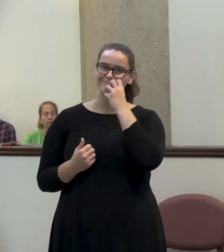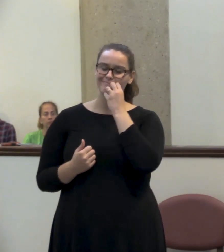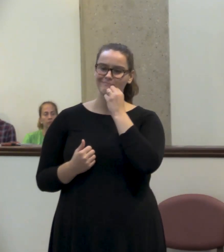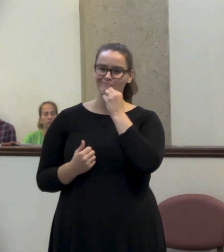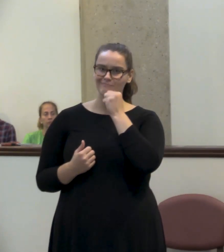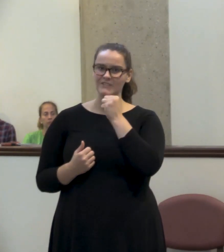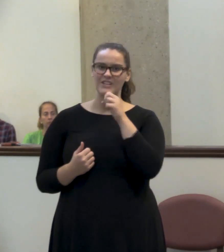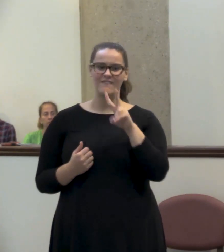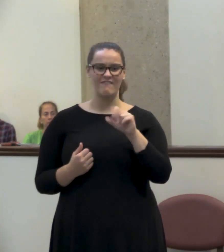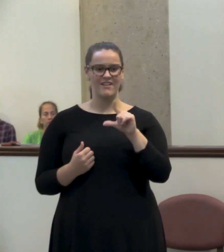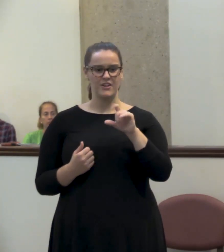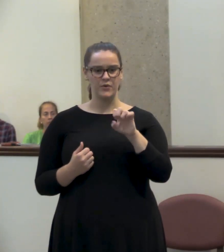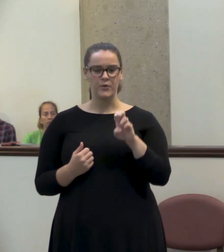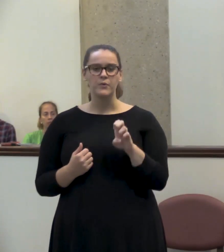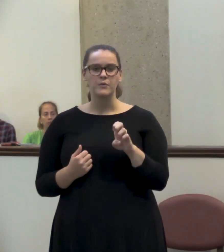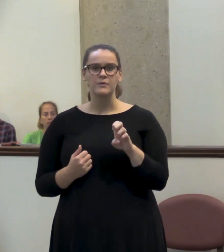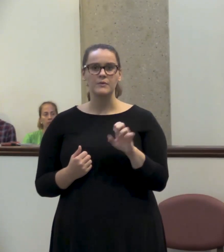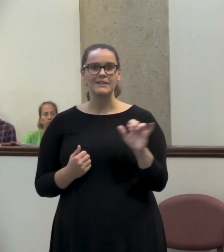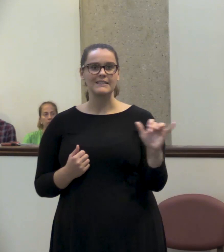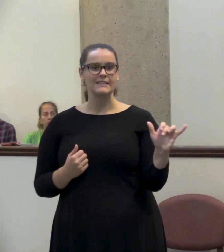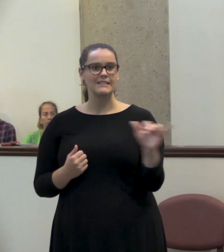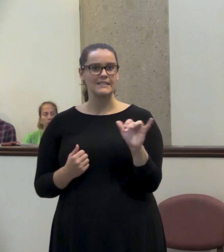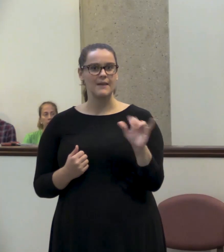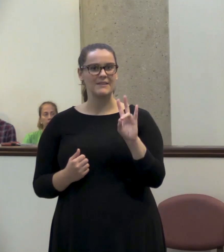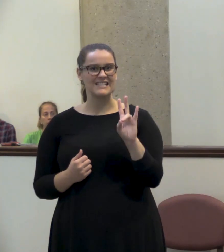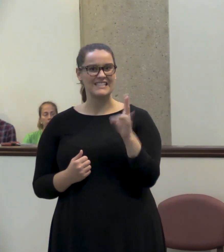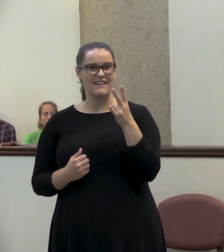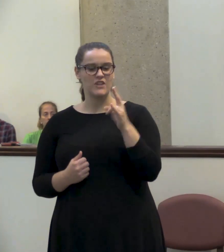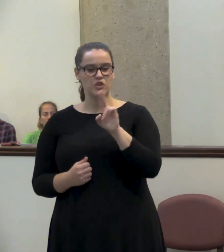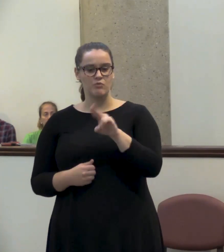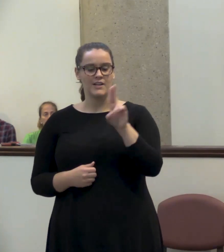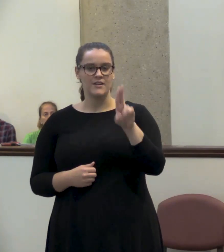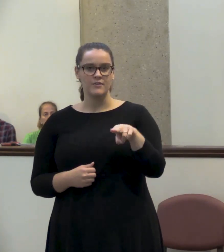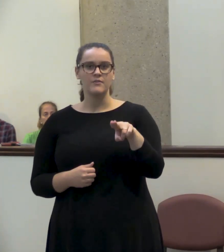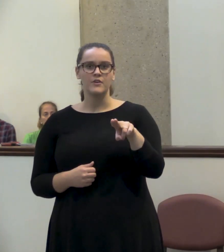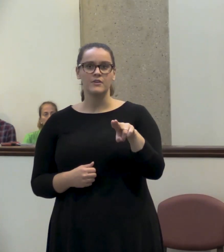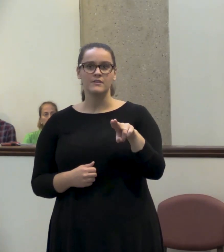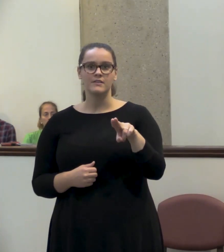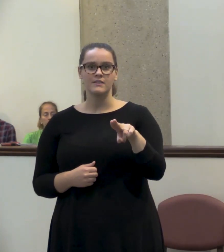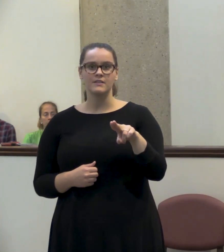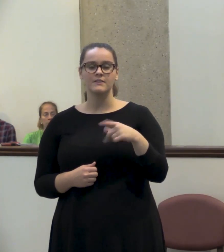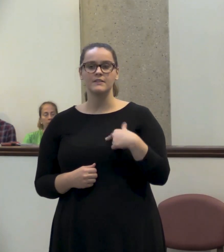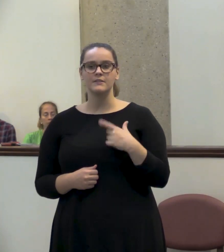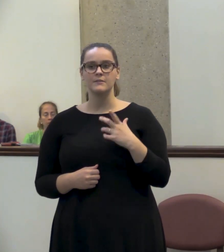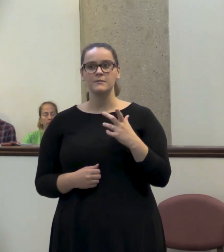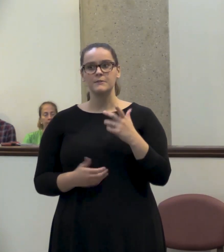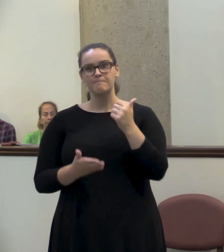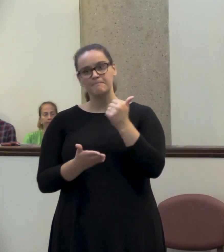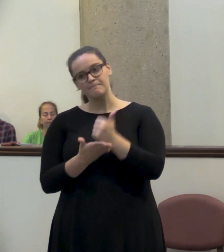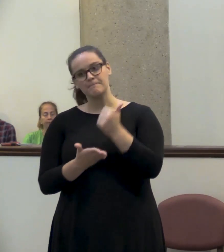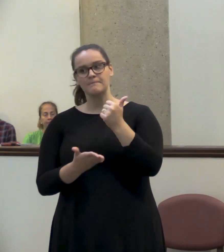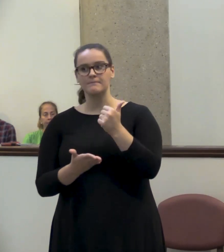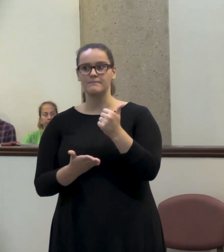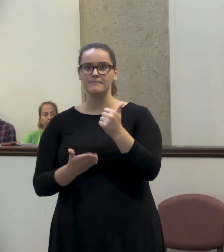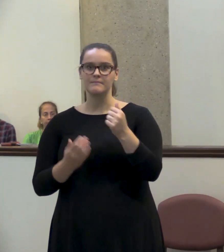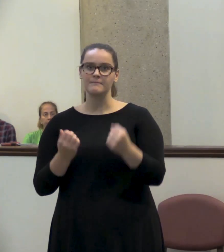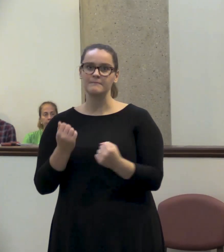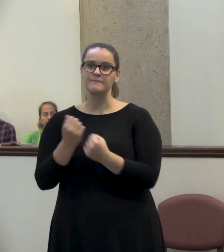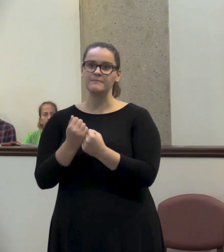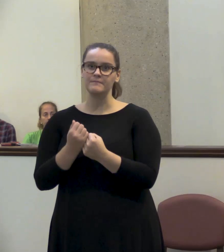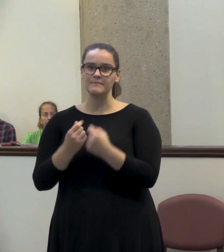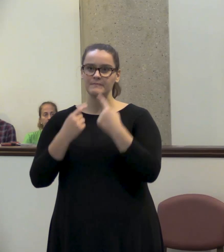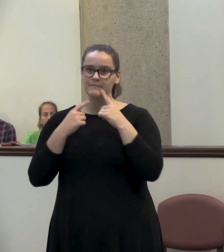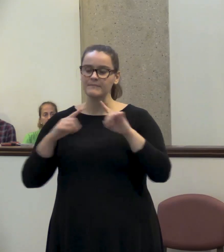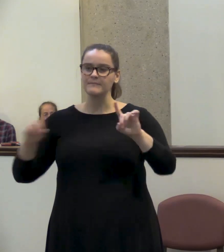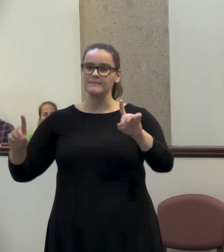embedded in the seventh Unitarian Universalist principle, which affirms and promotes the interdependent